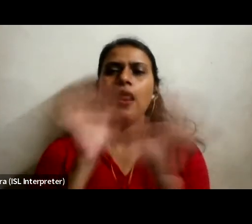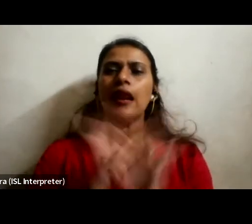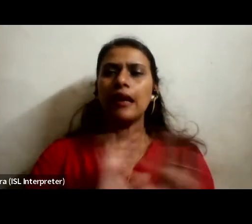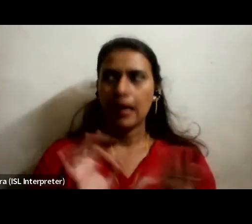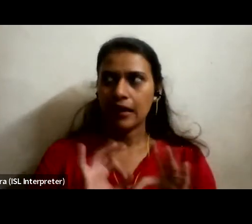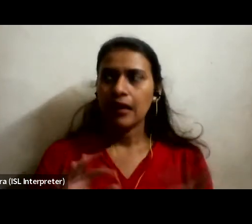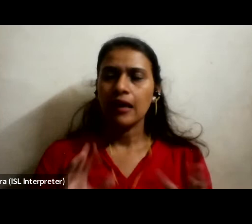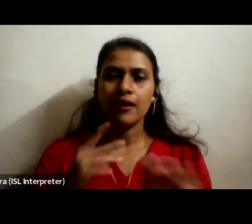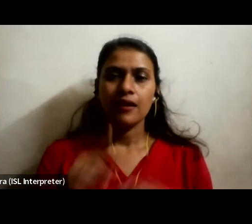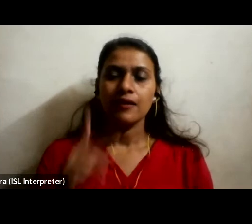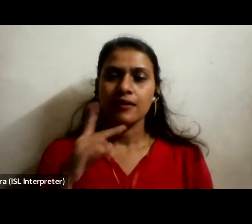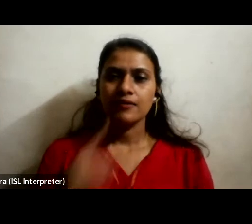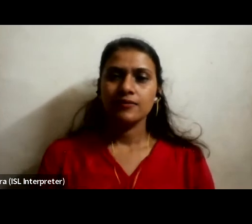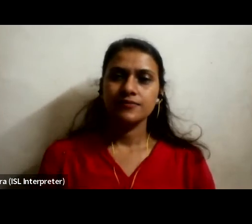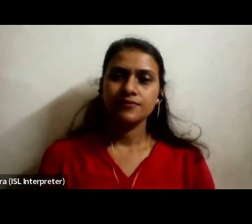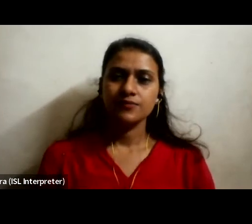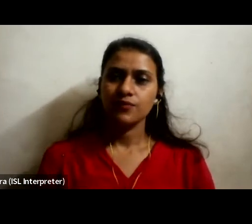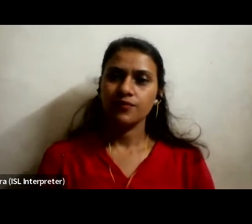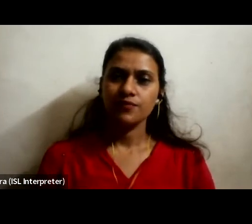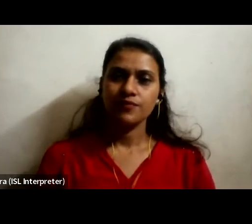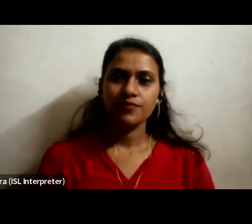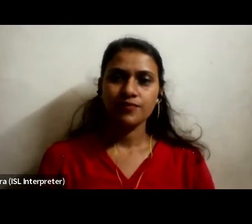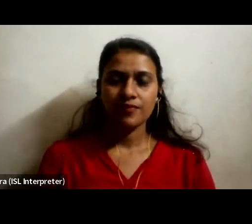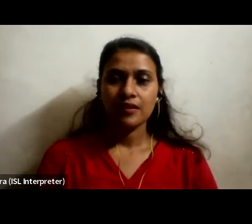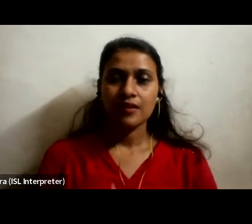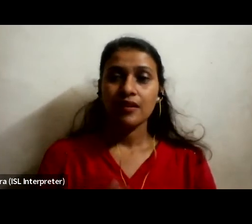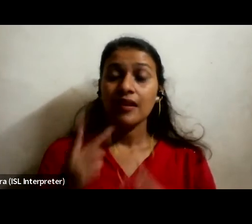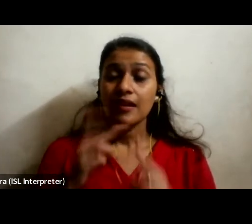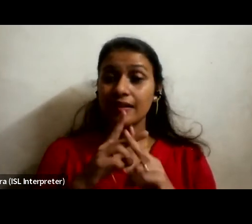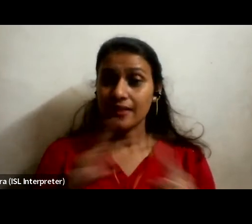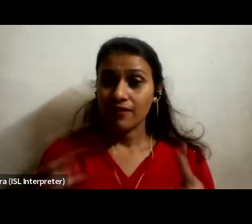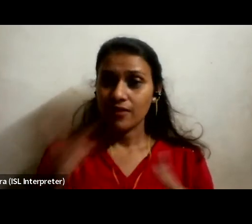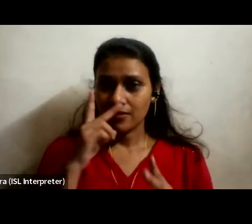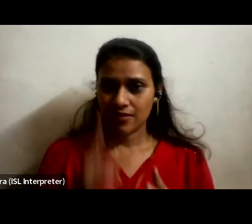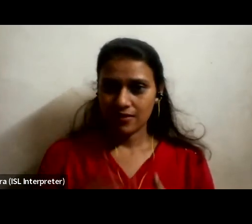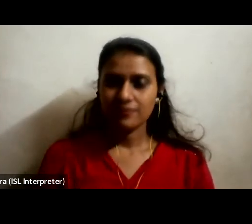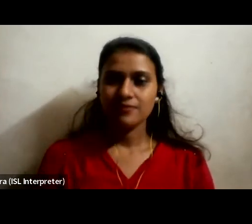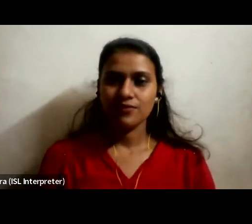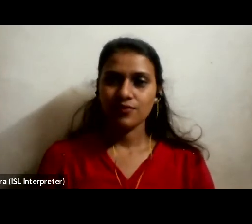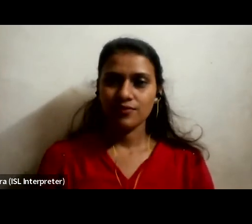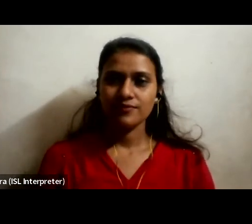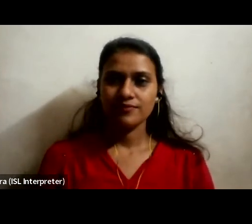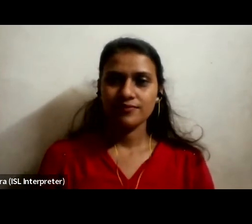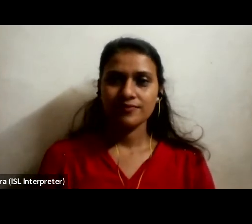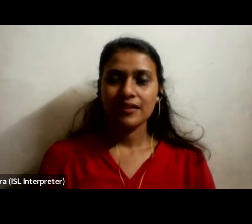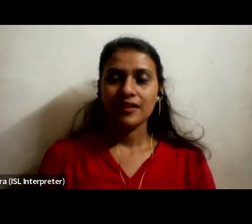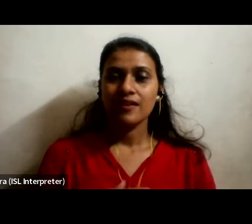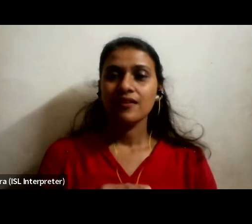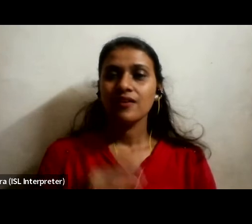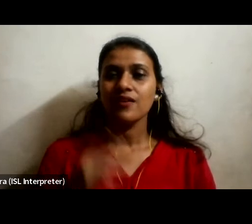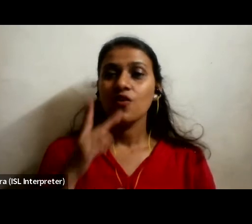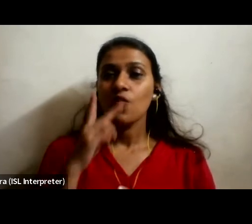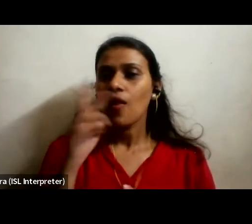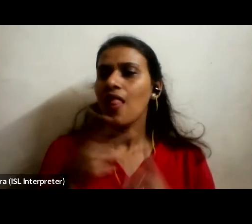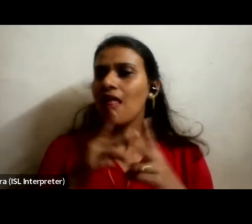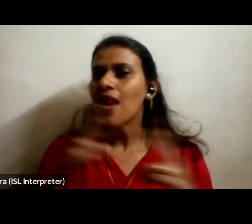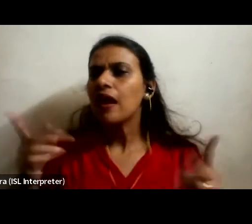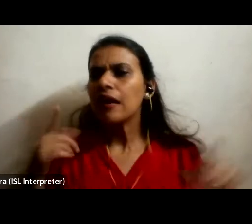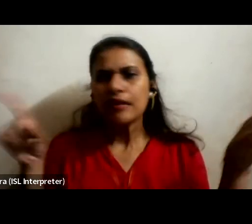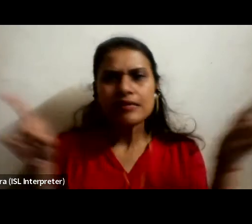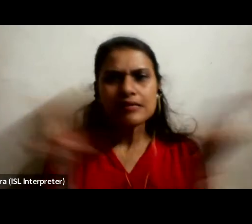in both these areas of law, there is a common issue for which a solution would be